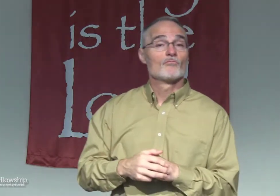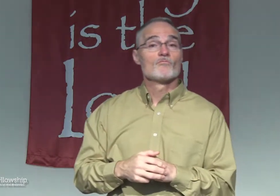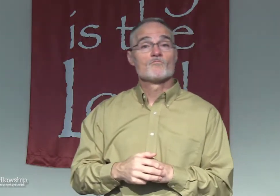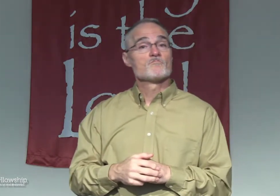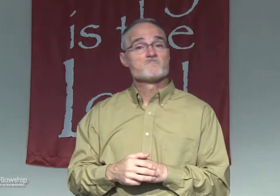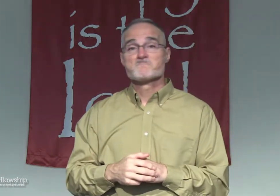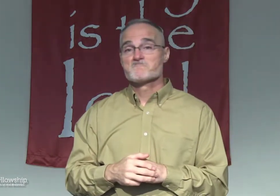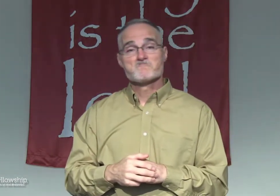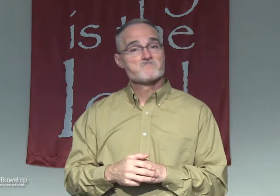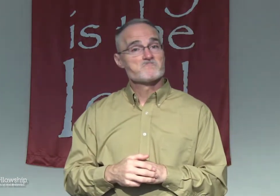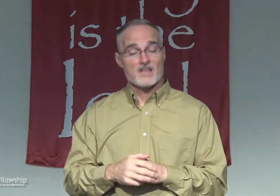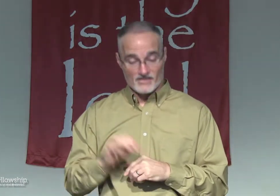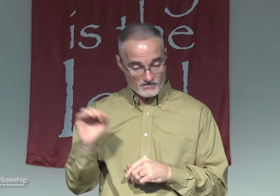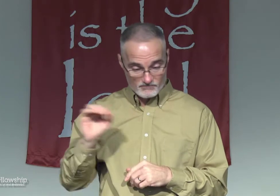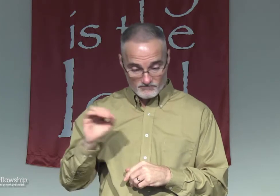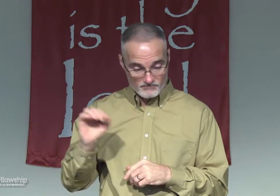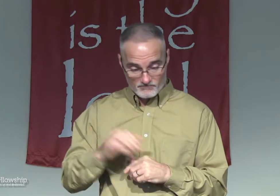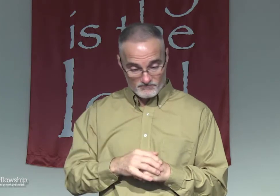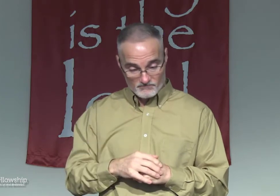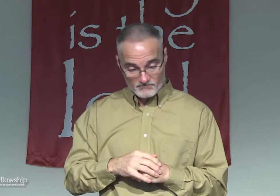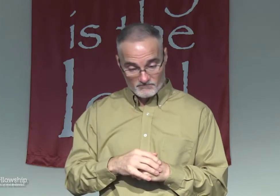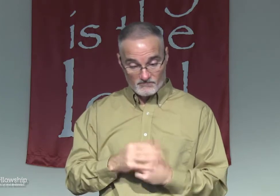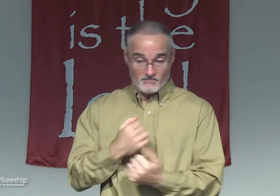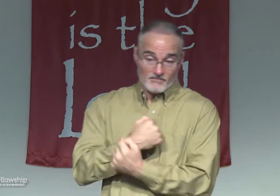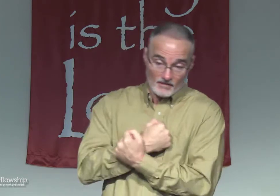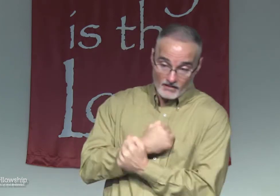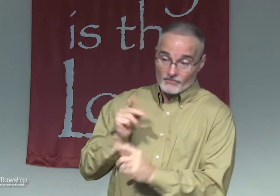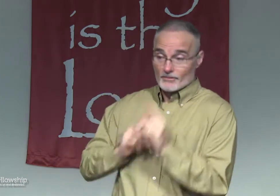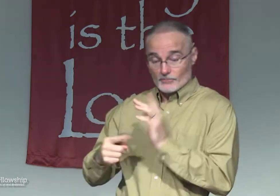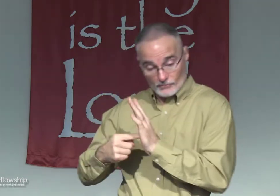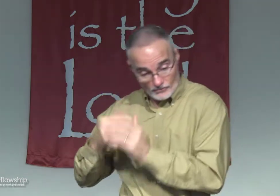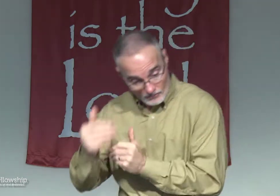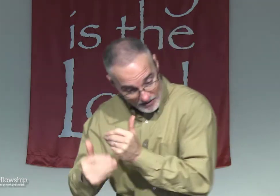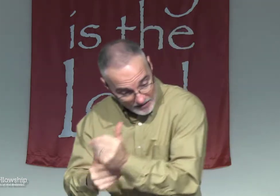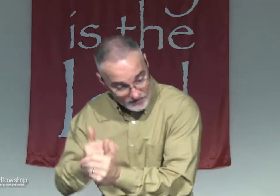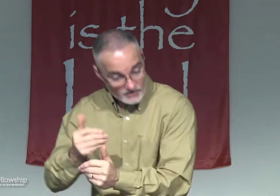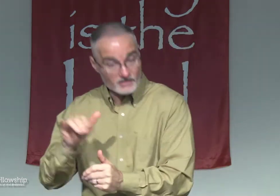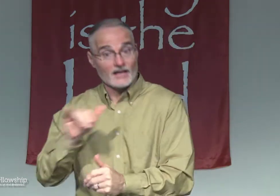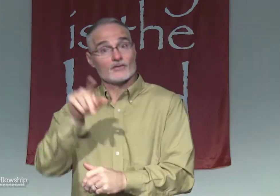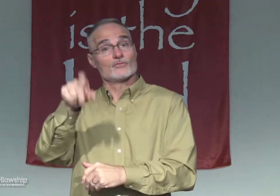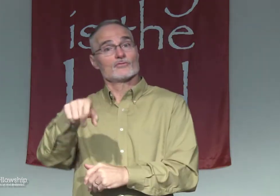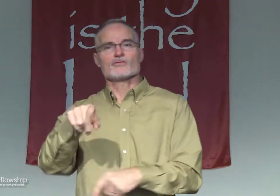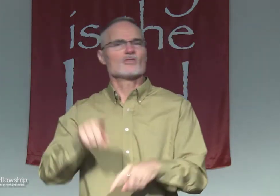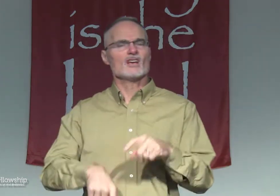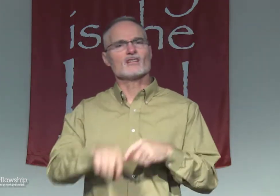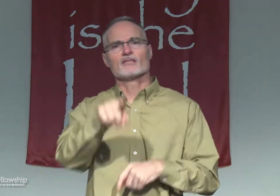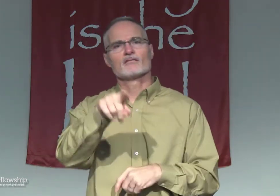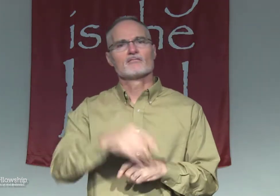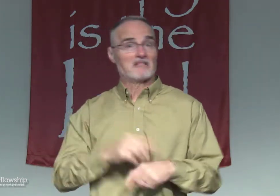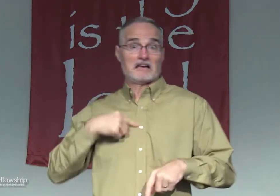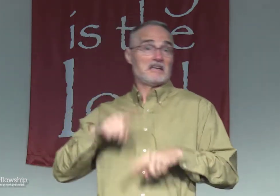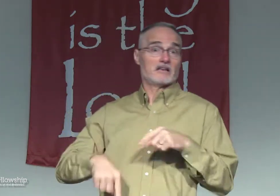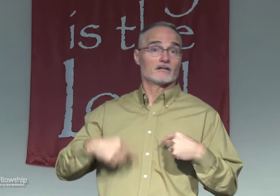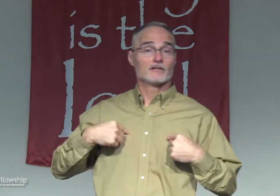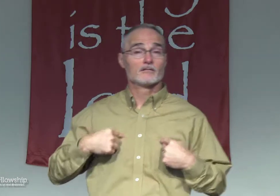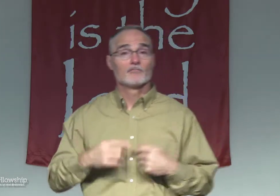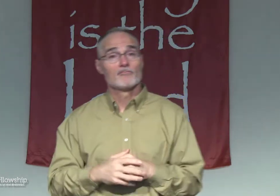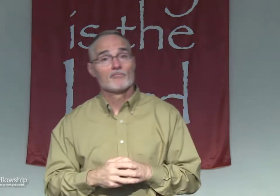You can't do anything alone. There's nothing you can do alone. You cannot love